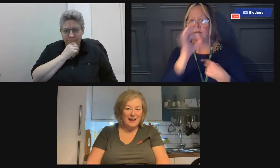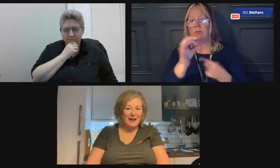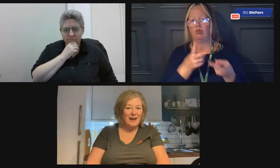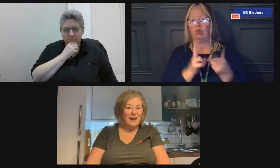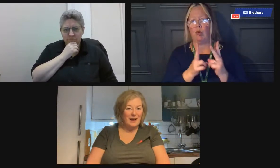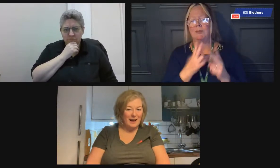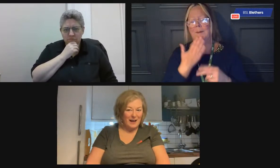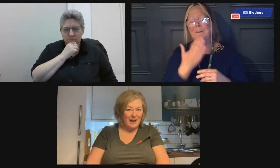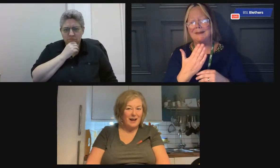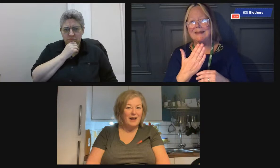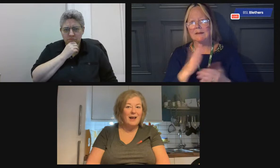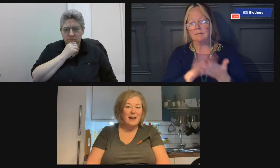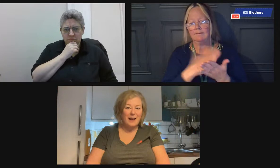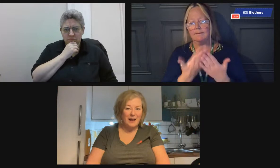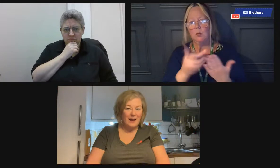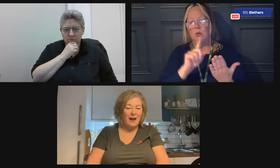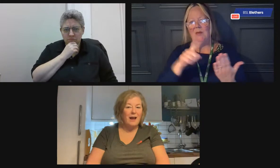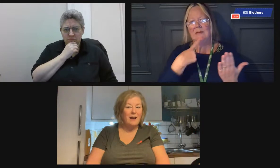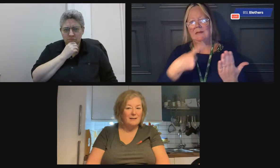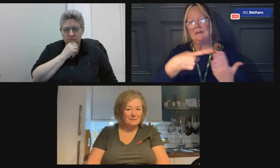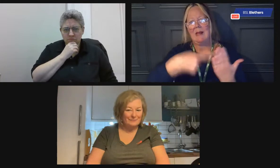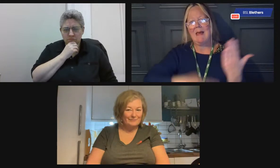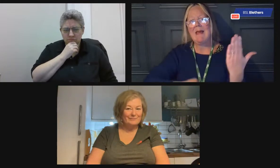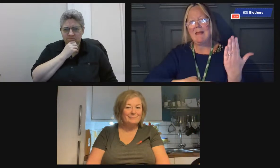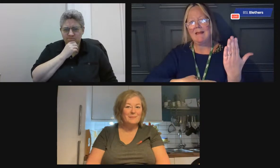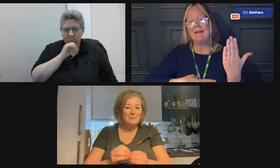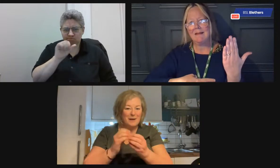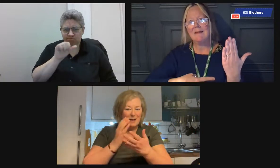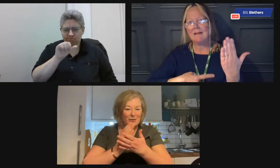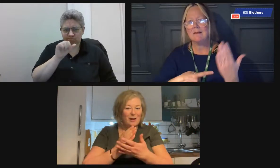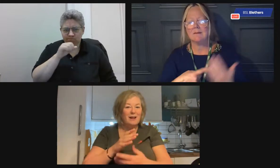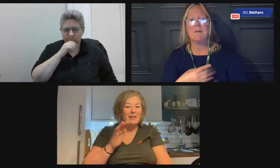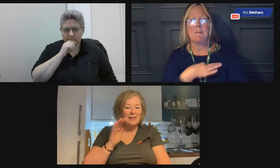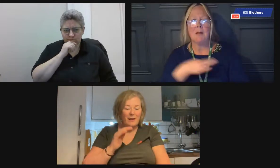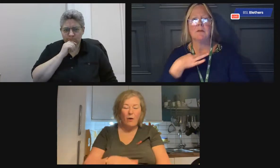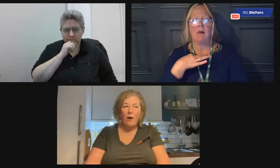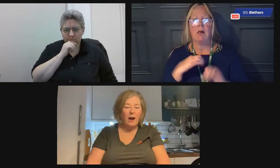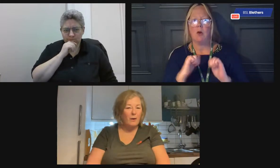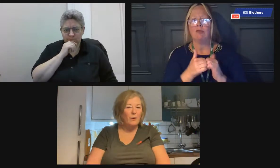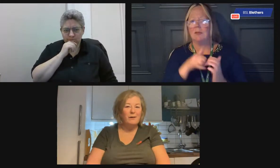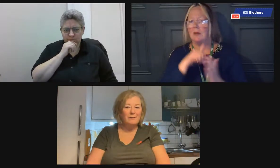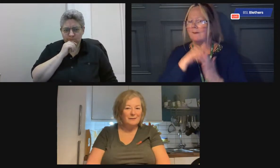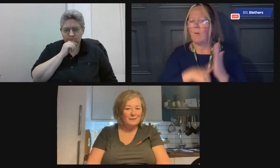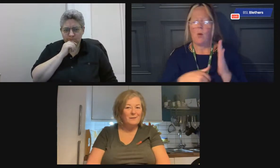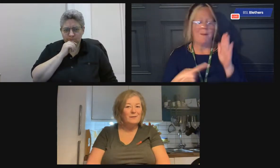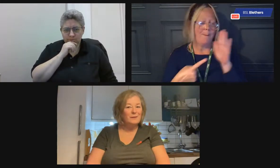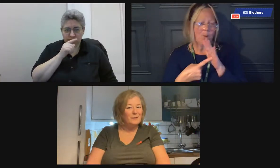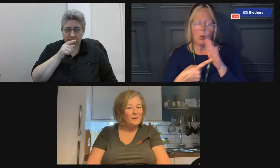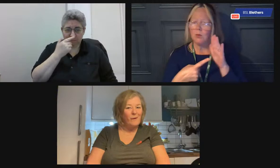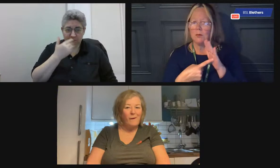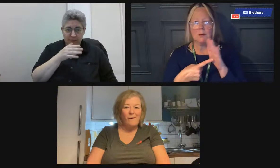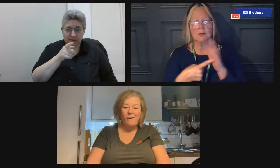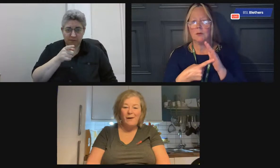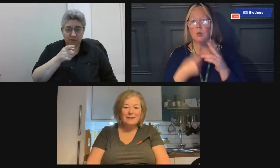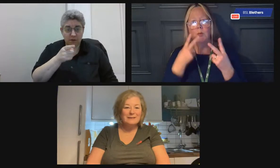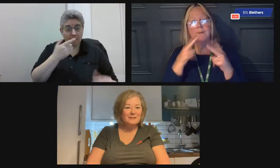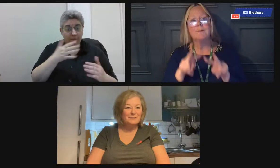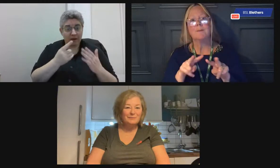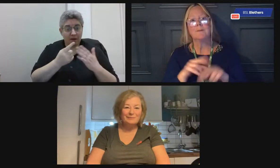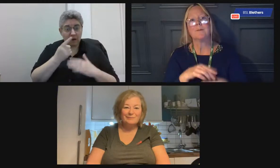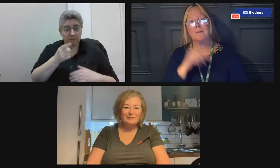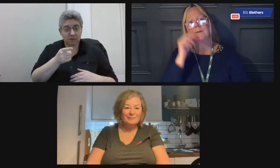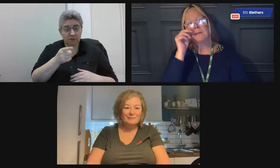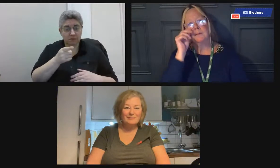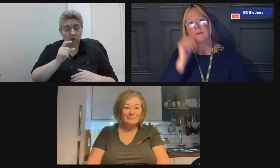that. If you don't understand, ask the interpreter to translate it for you. Great A advice. medical consent form